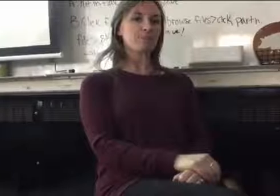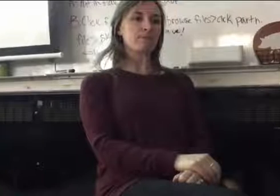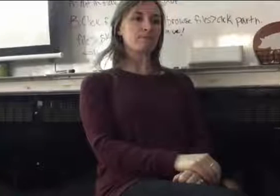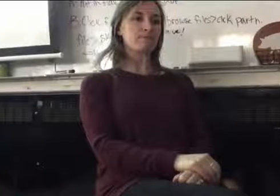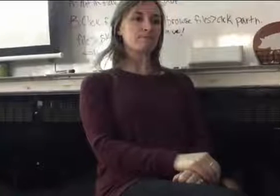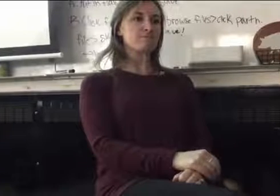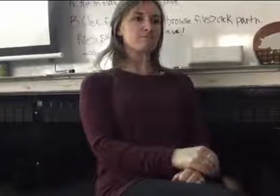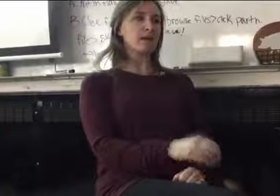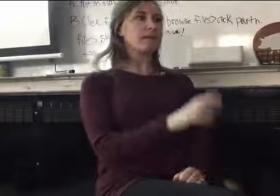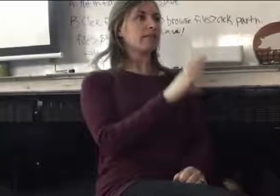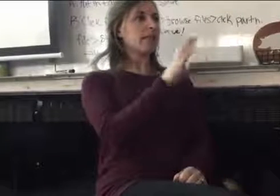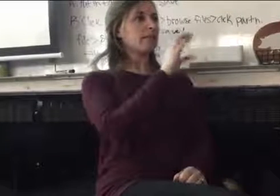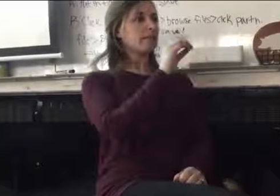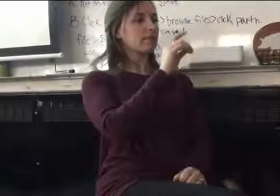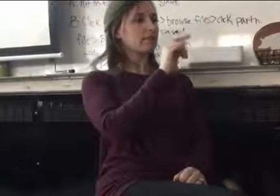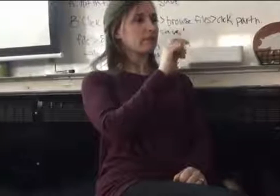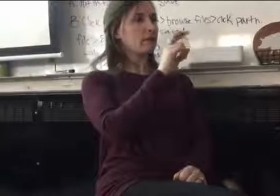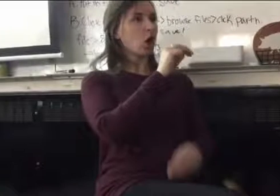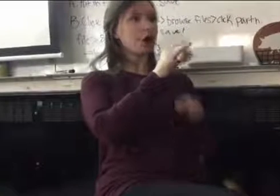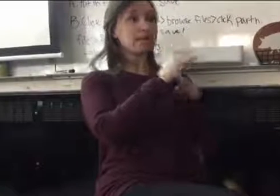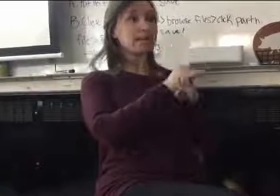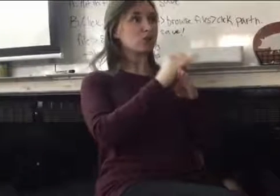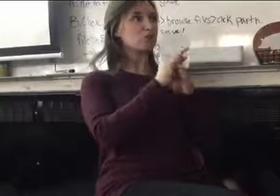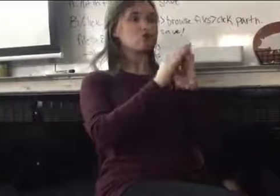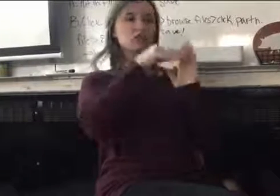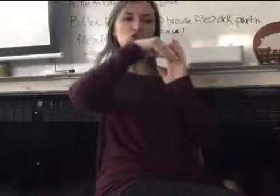cotton industry.